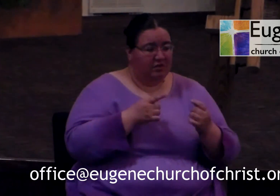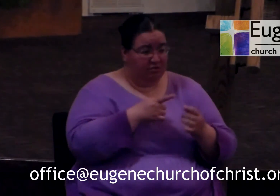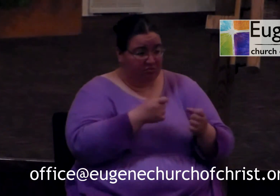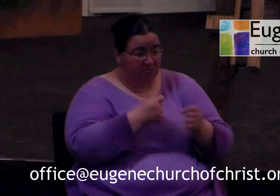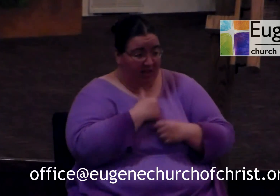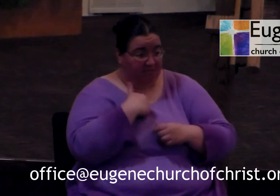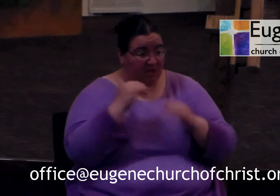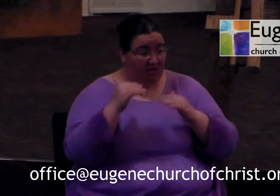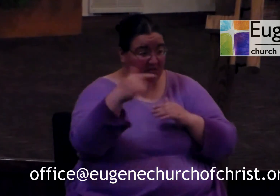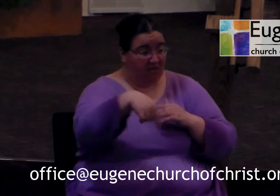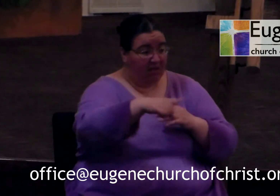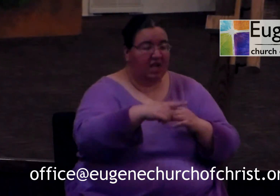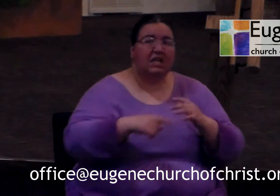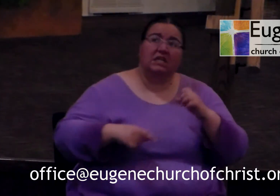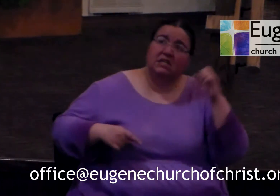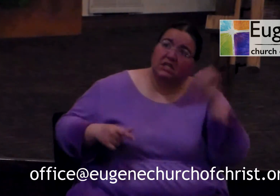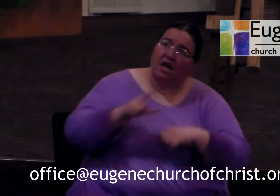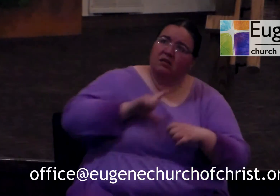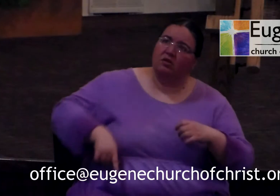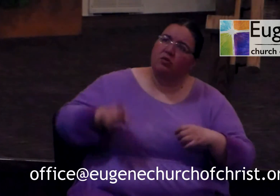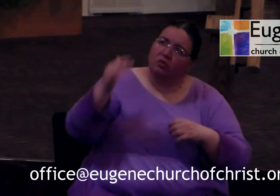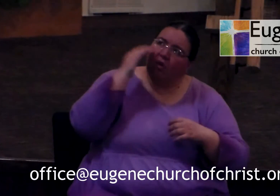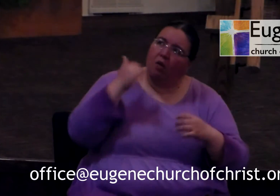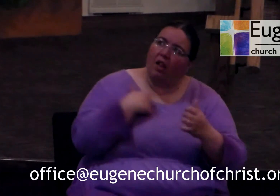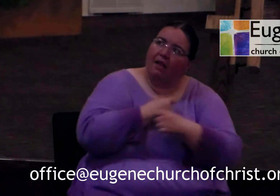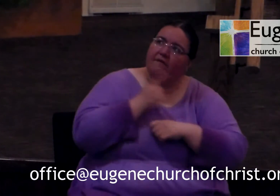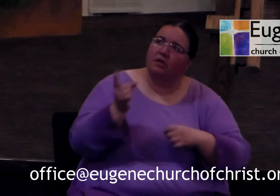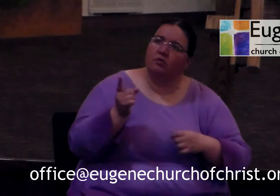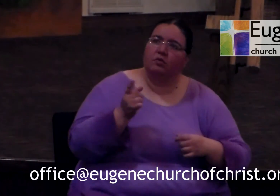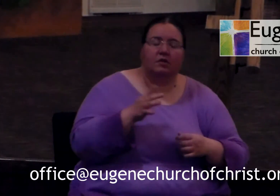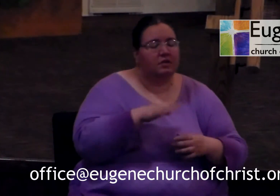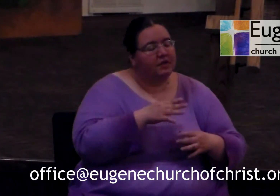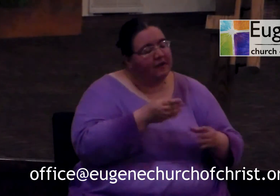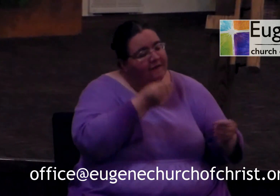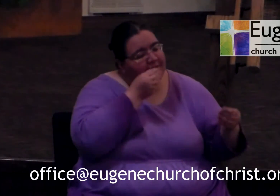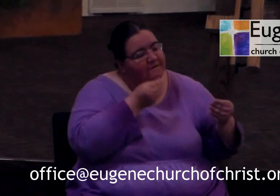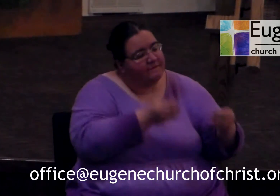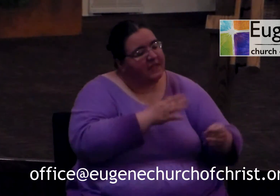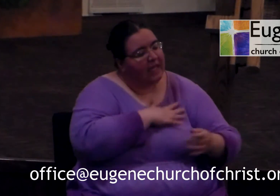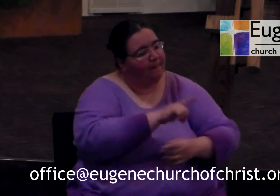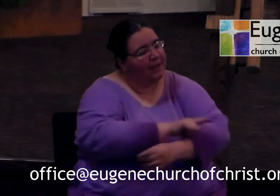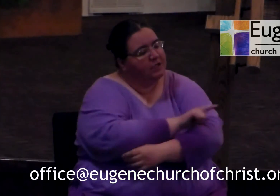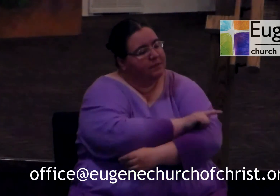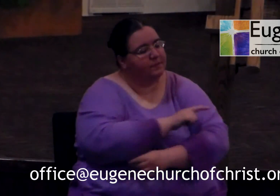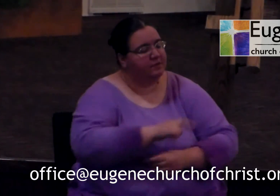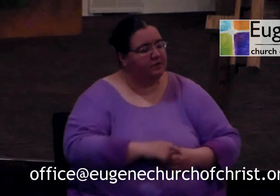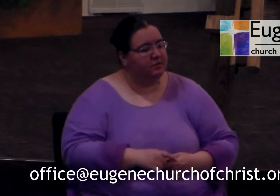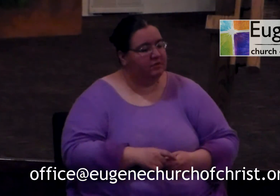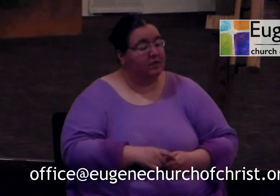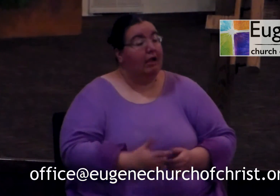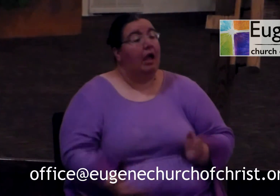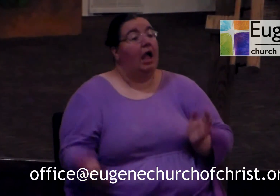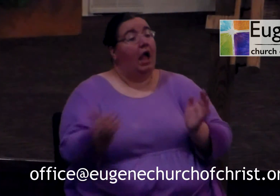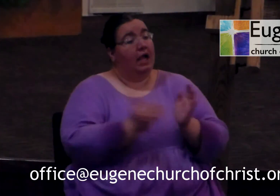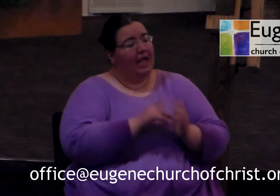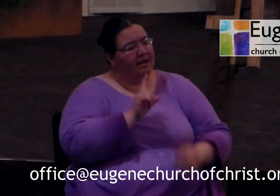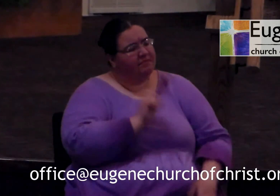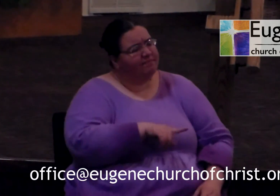you. And Jesus said, feed my lambs. Again, Jesus said, Simon, son of John, how do you truly love me? And he